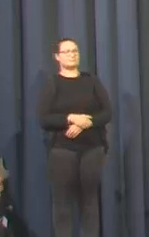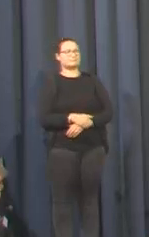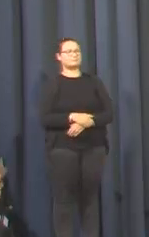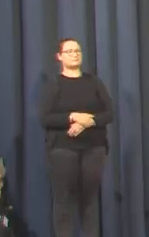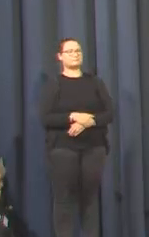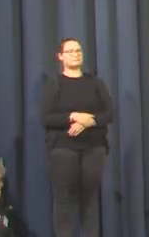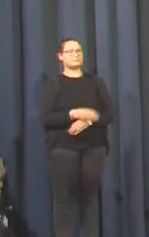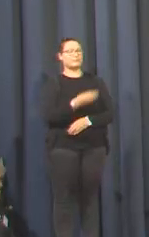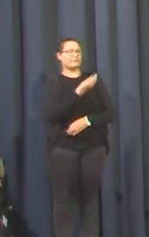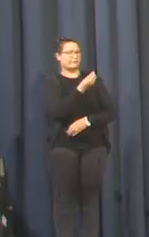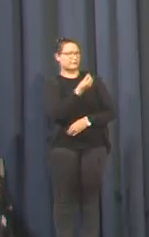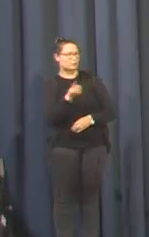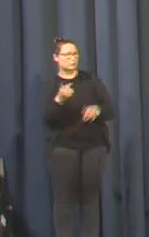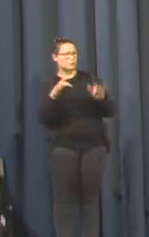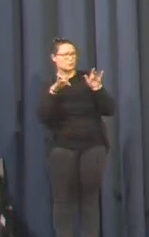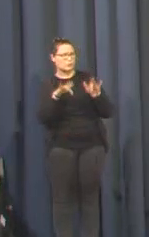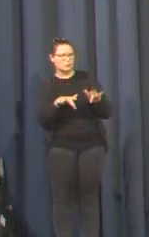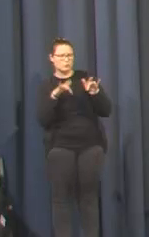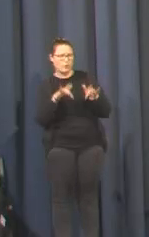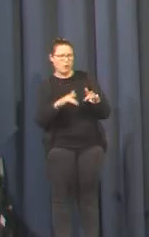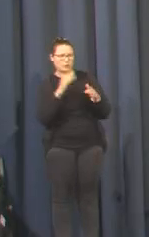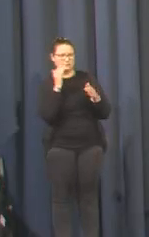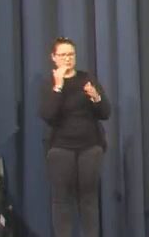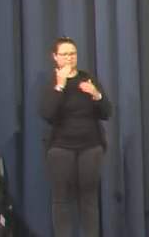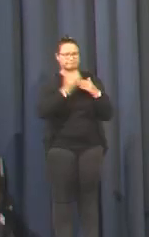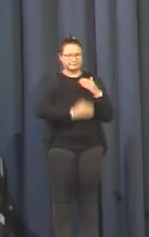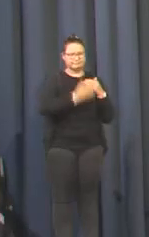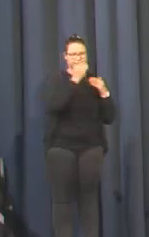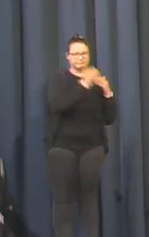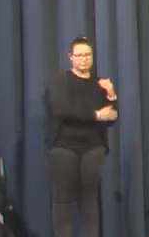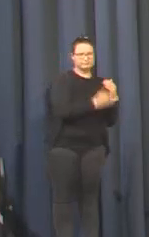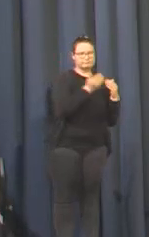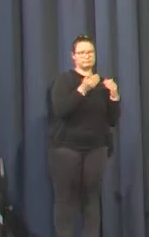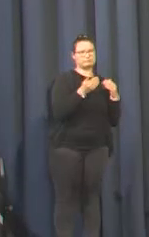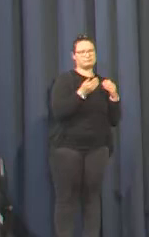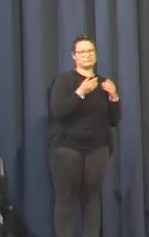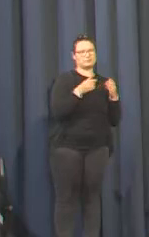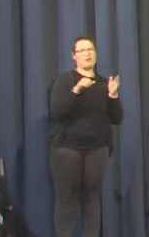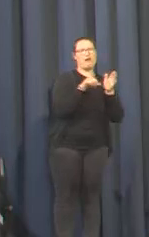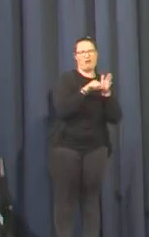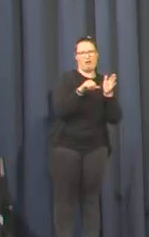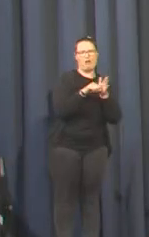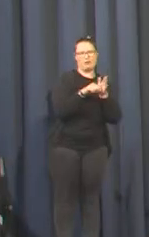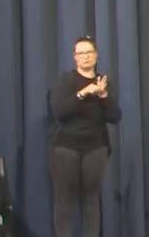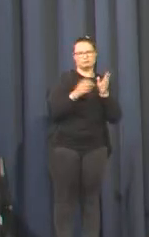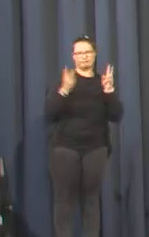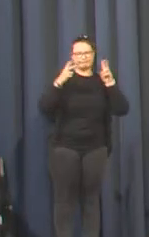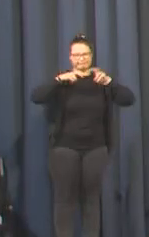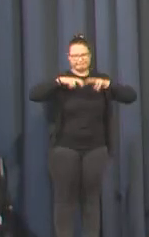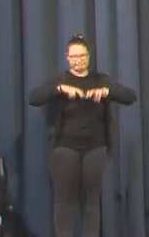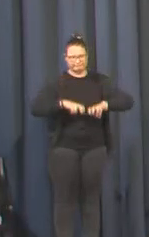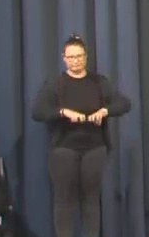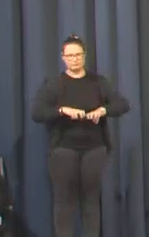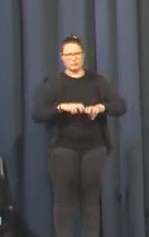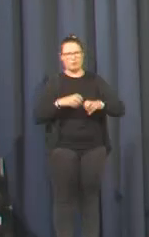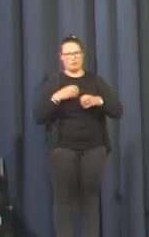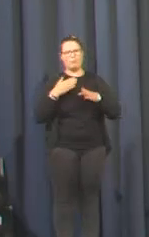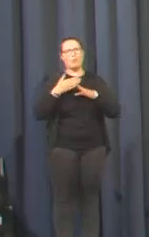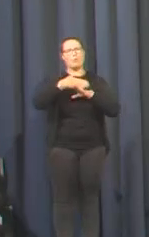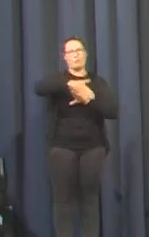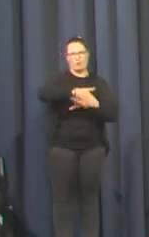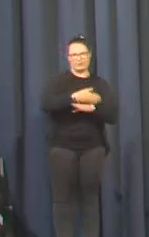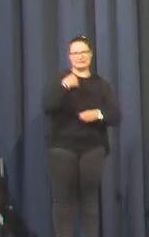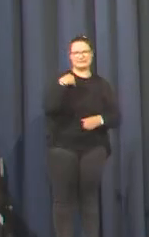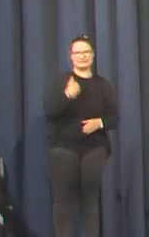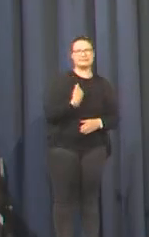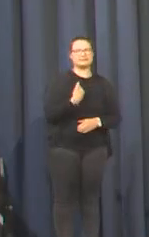they are typically environmental, and they haven't been ruled out because they are hard things to rule out and require a little bit more work.